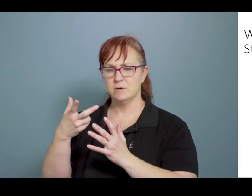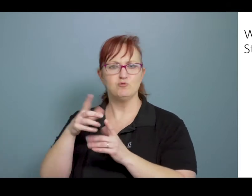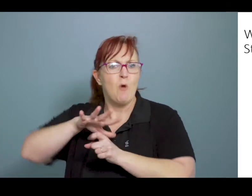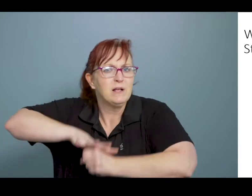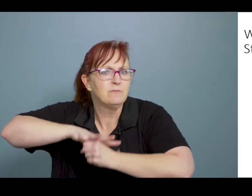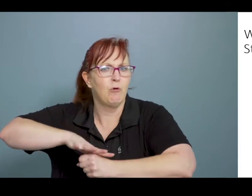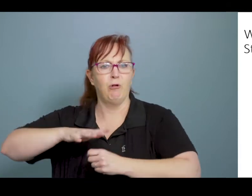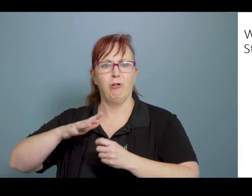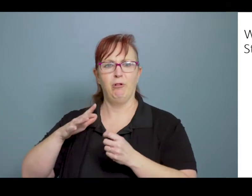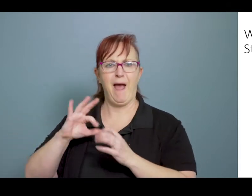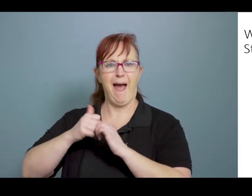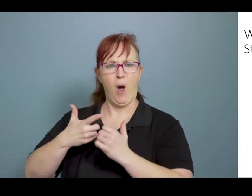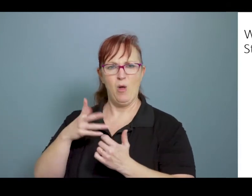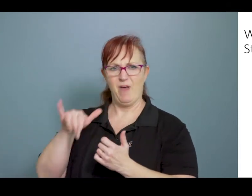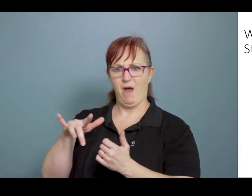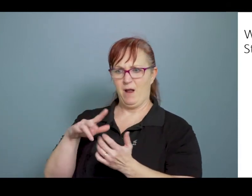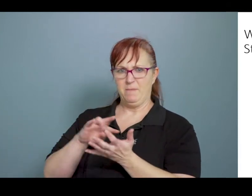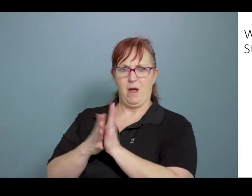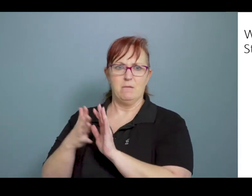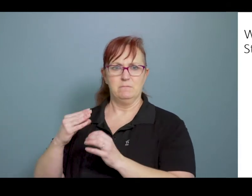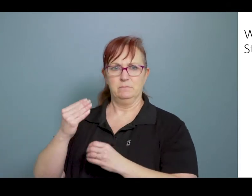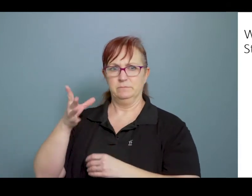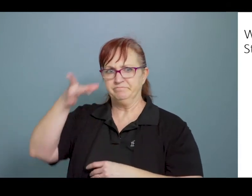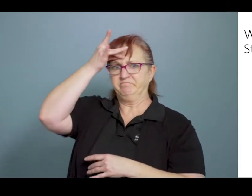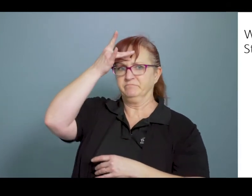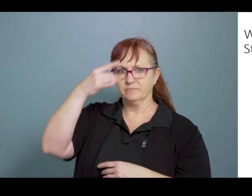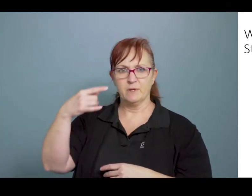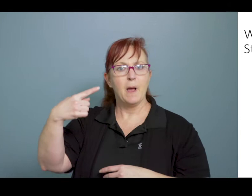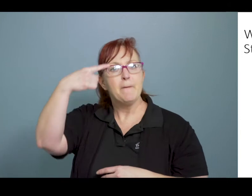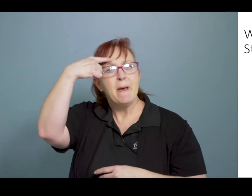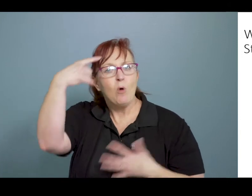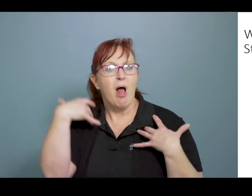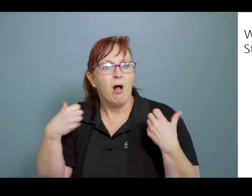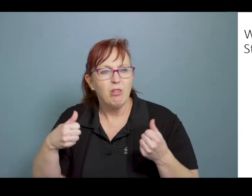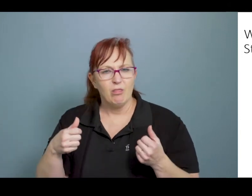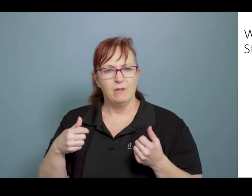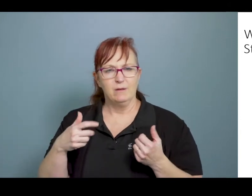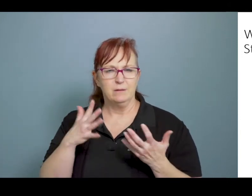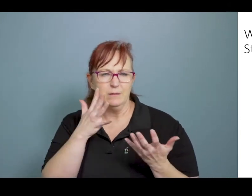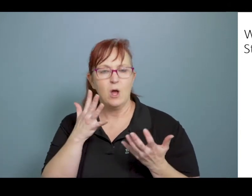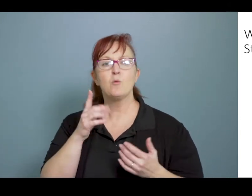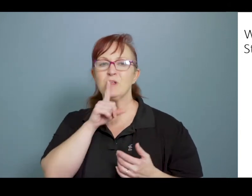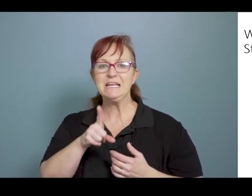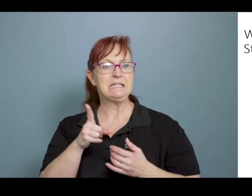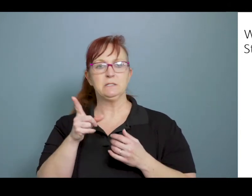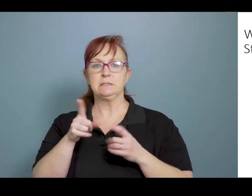the impact of COVID on mental health, but it still looks different person to